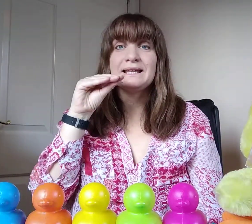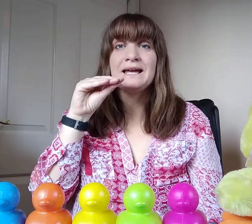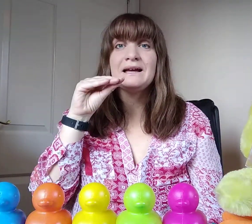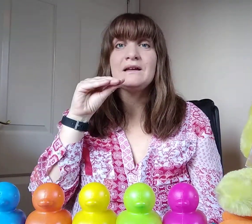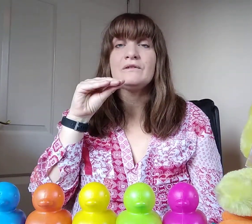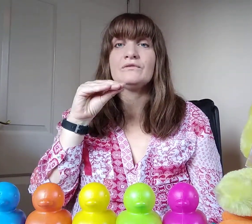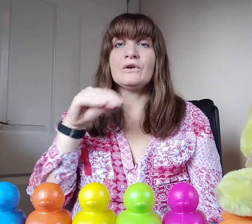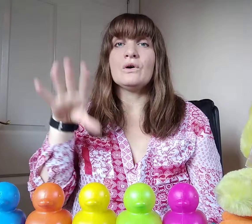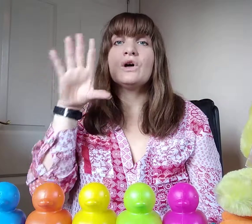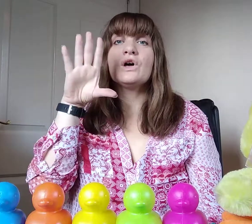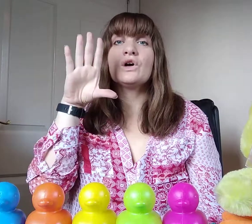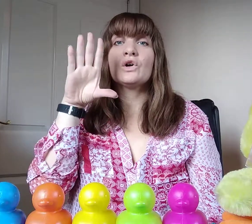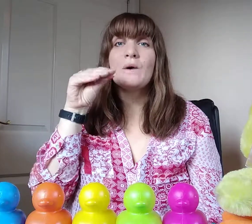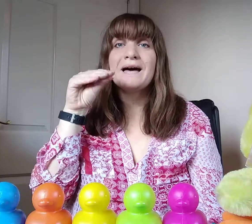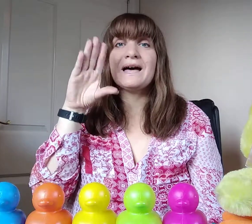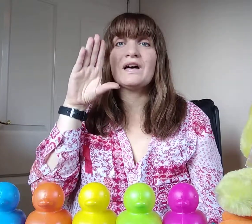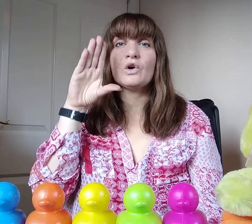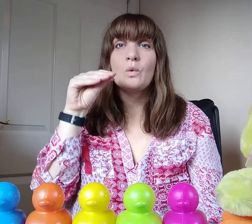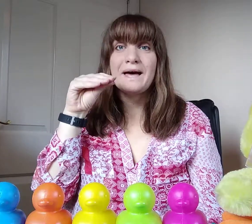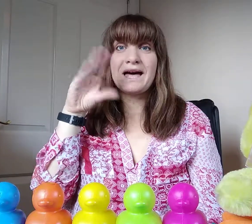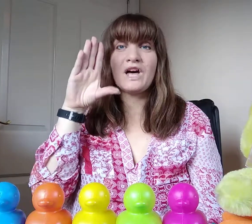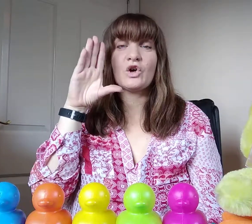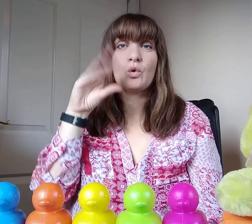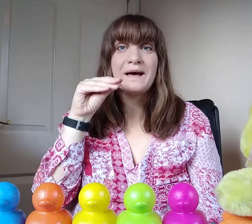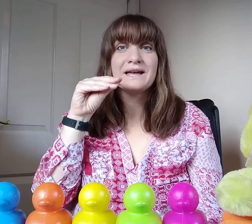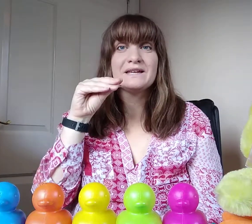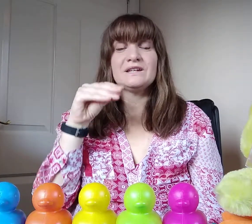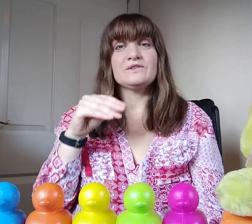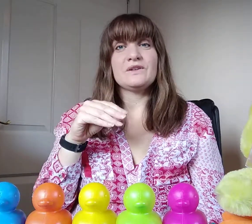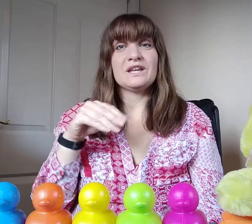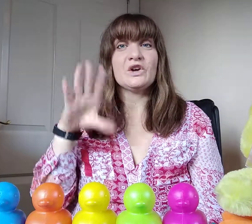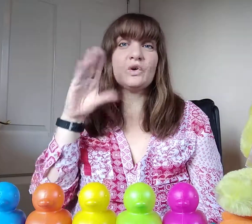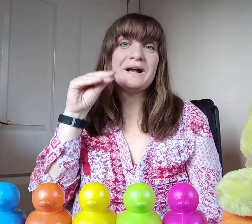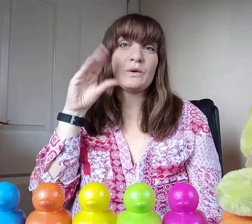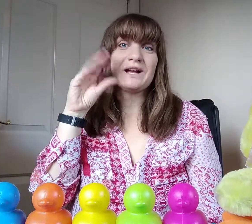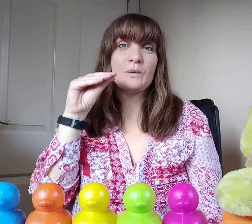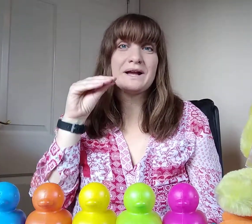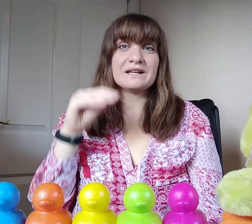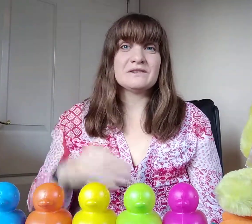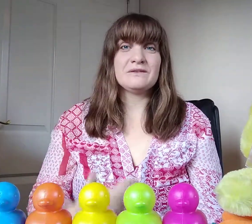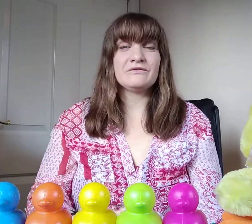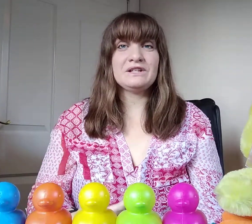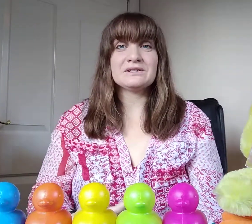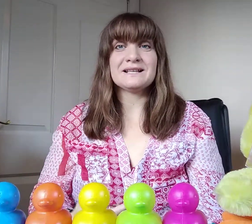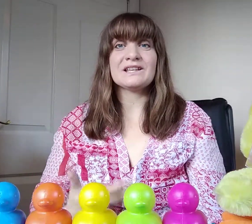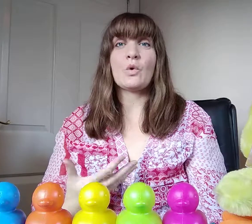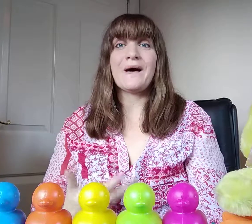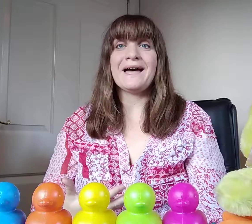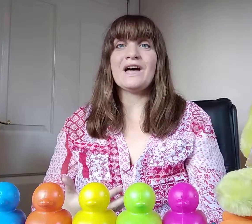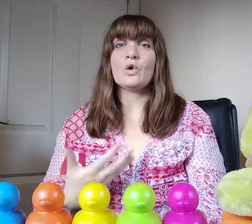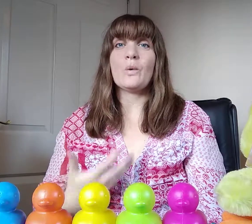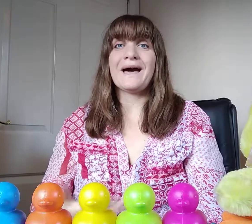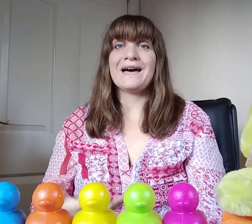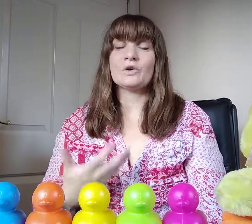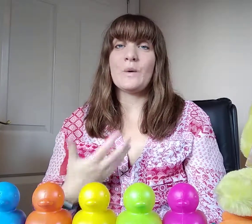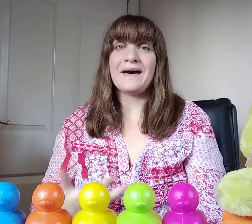canards font coin, coin, coin. So they go quack, quack, quack. So in French that's coin, coin, coin.